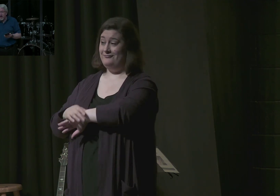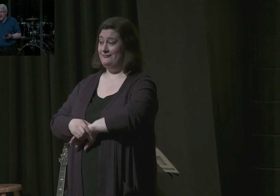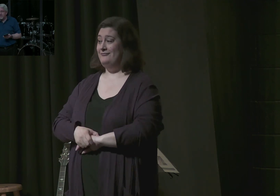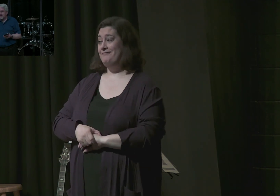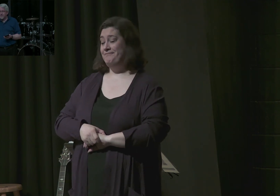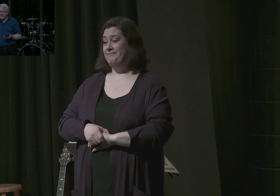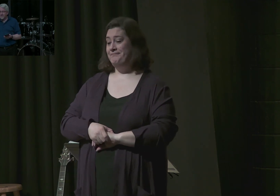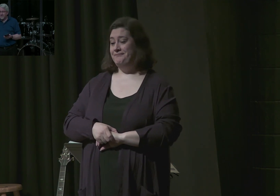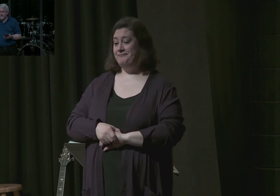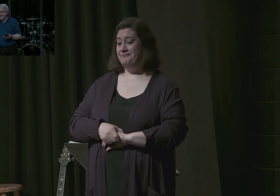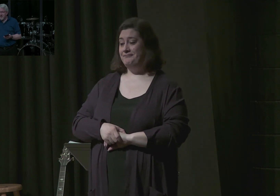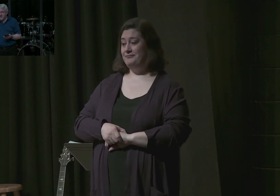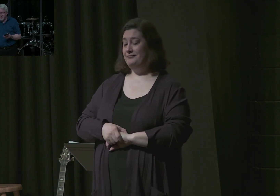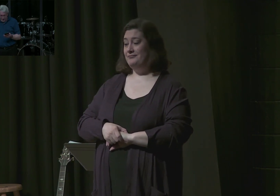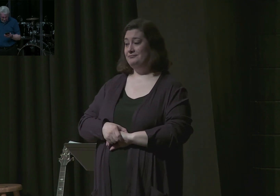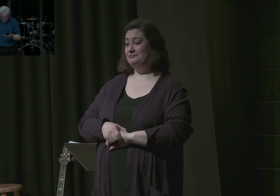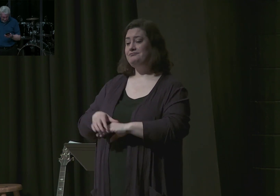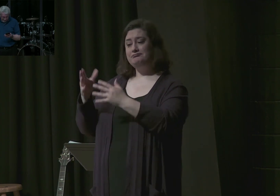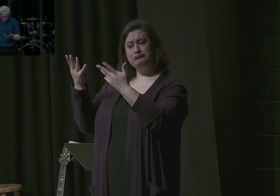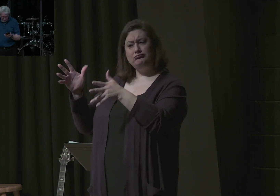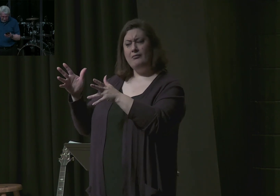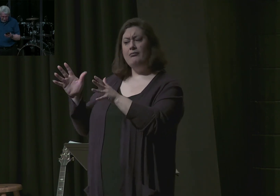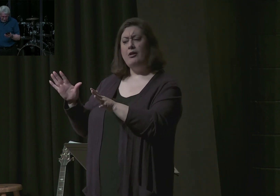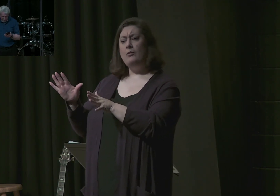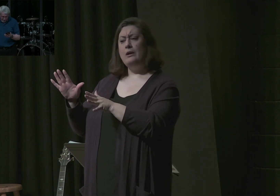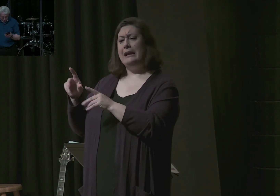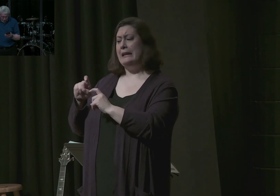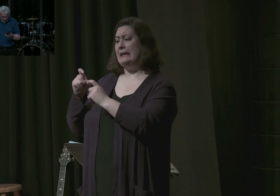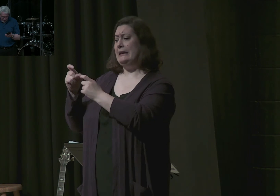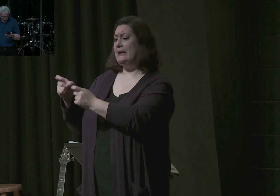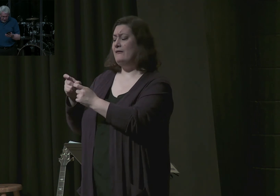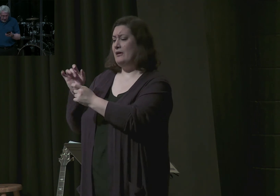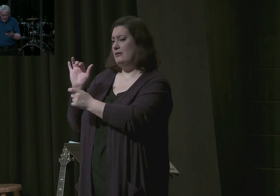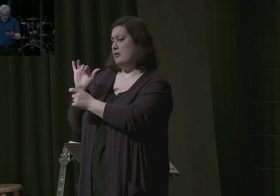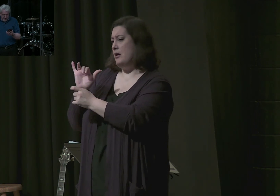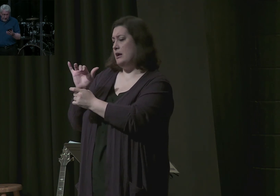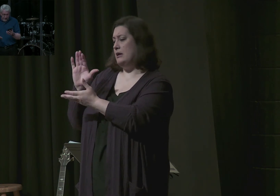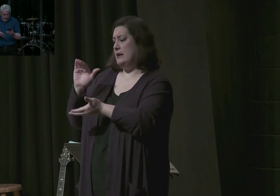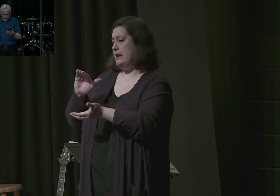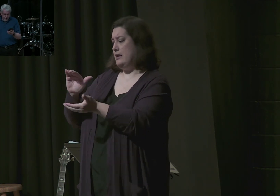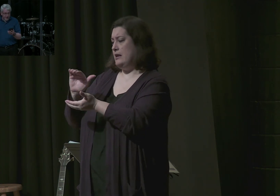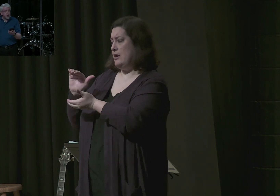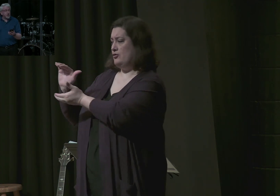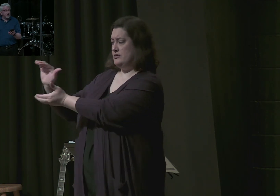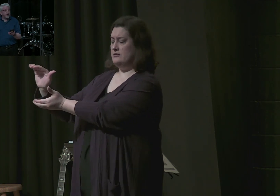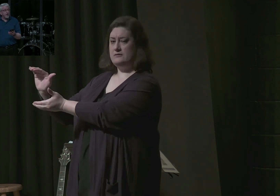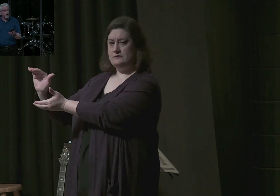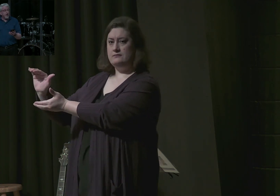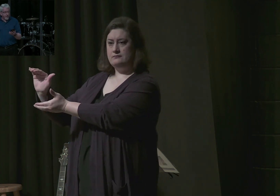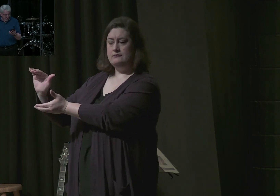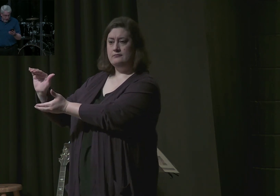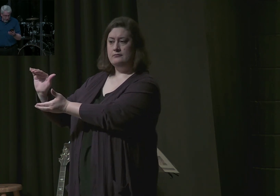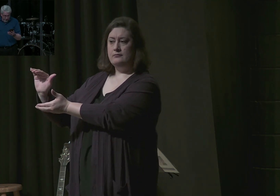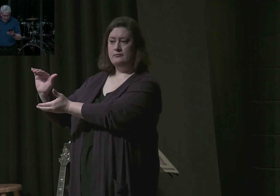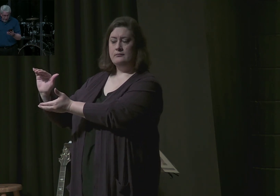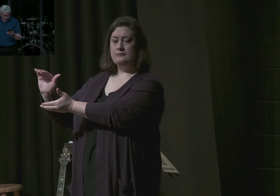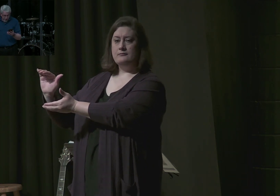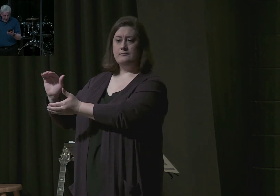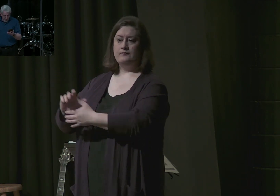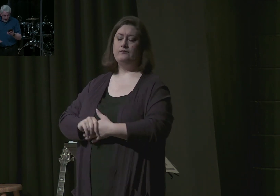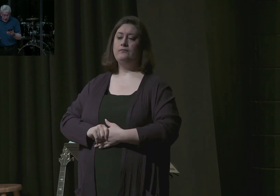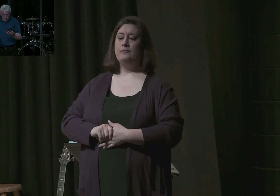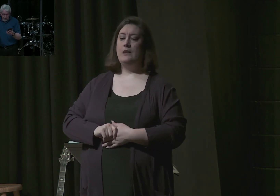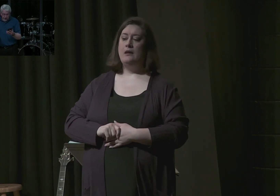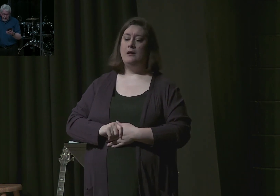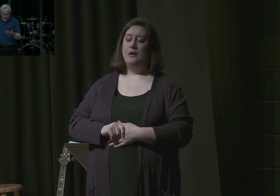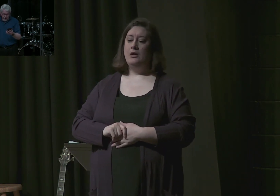They are now his sons. They've already been given as an inheritance and thus are shielded from the agreement.